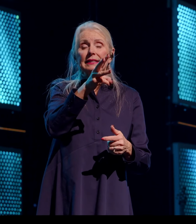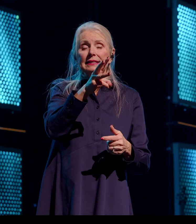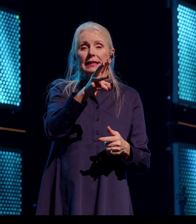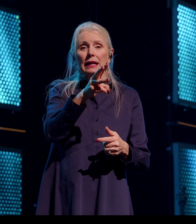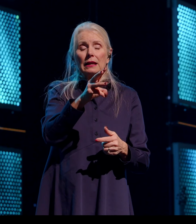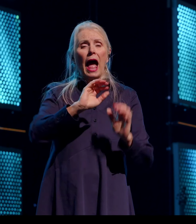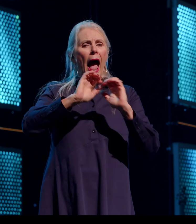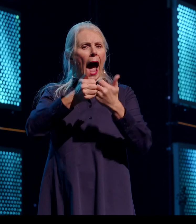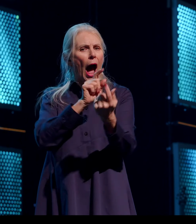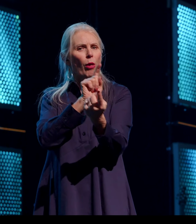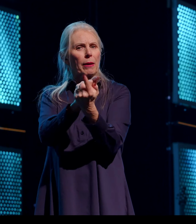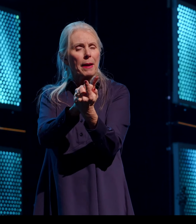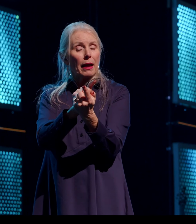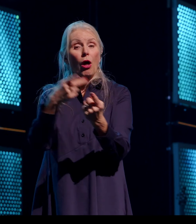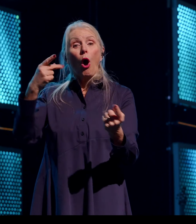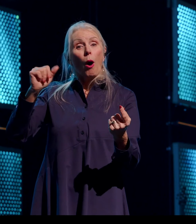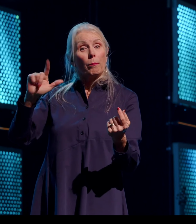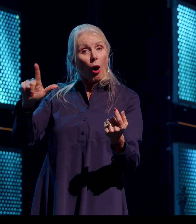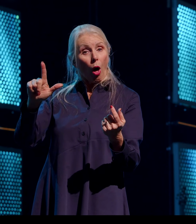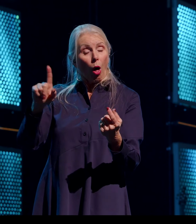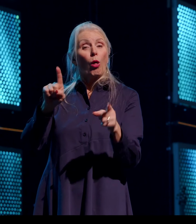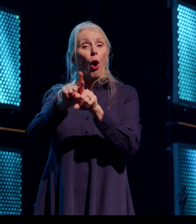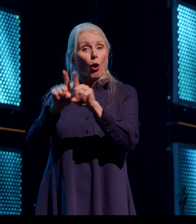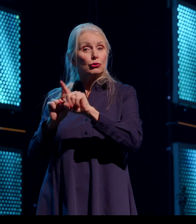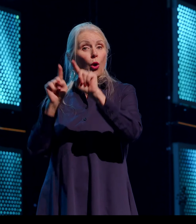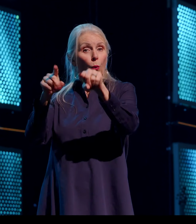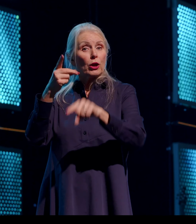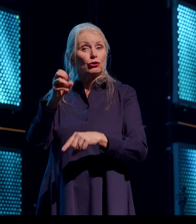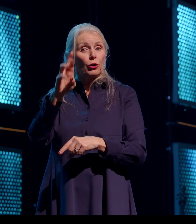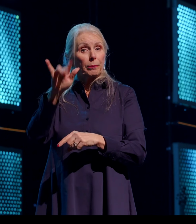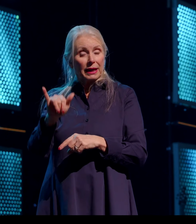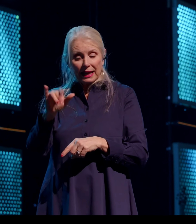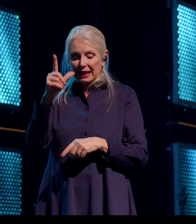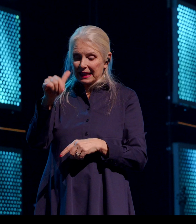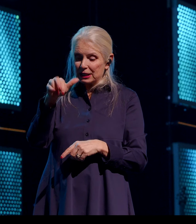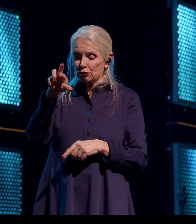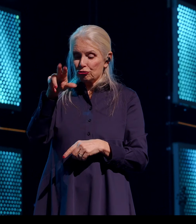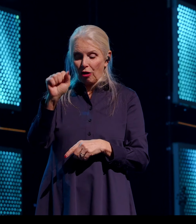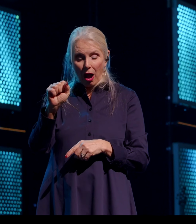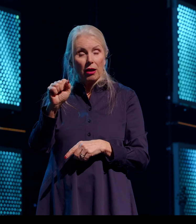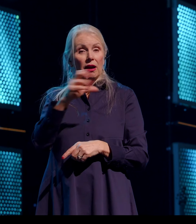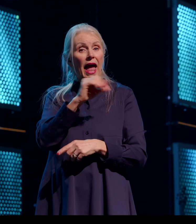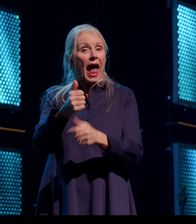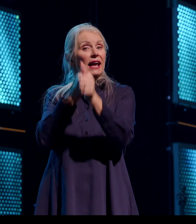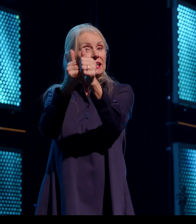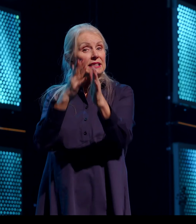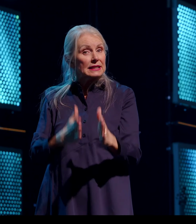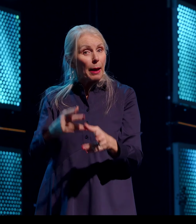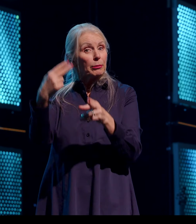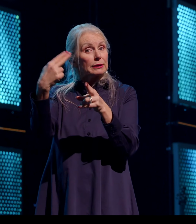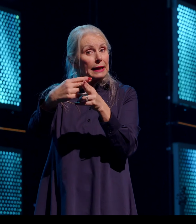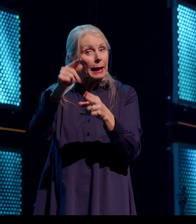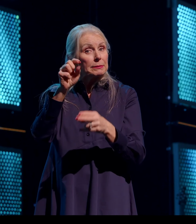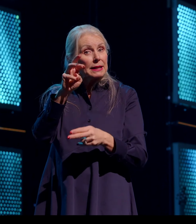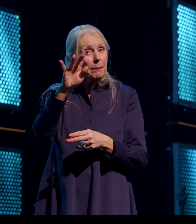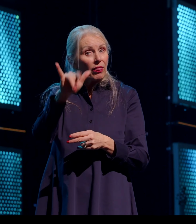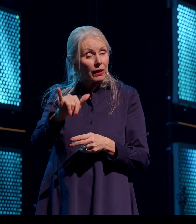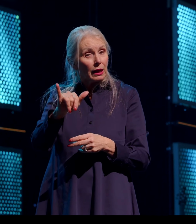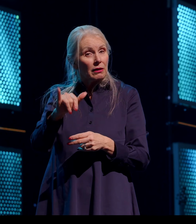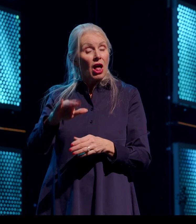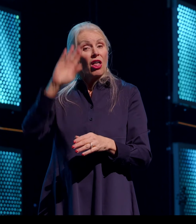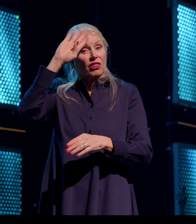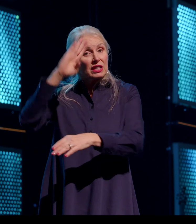they met. Paul came also to Derbe and to Lystra. Disciple was there named Timothy, the son of a Jewish